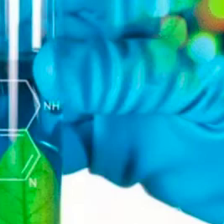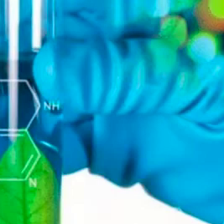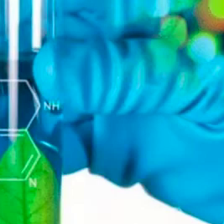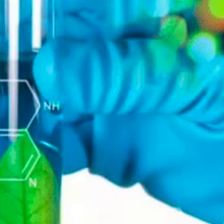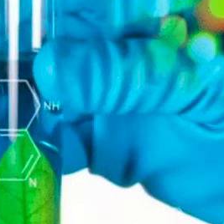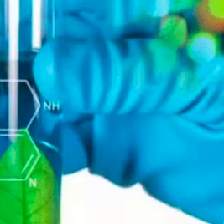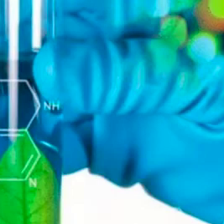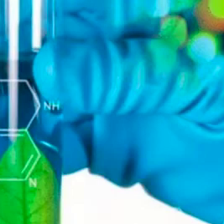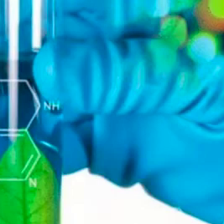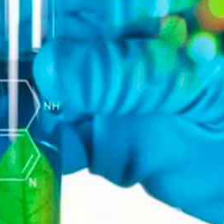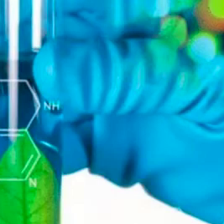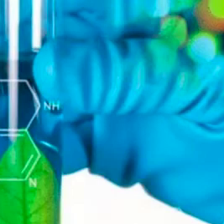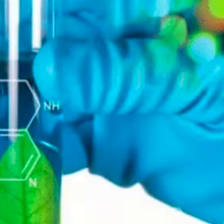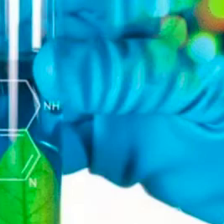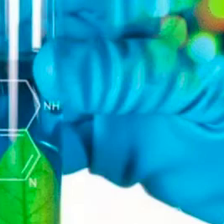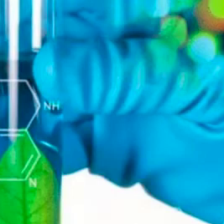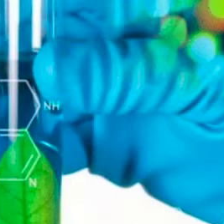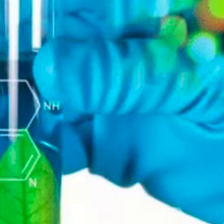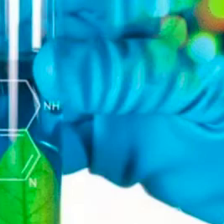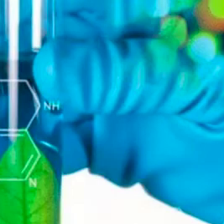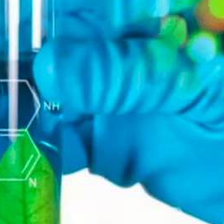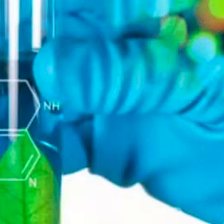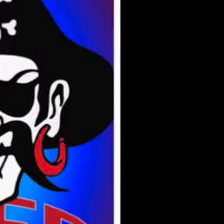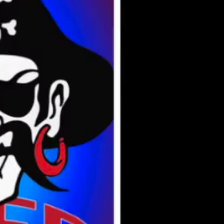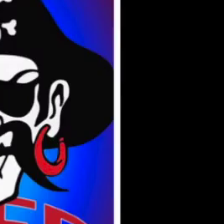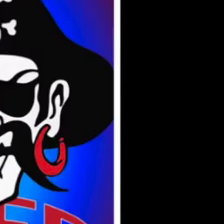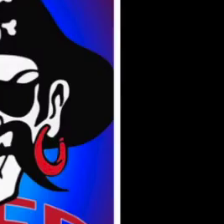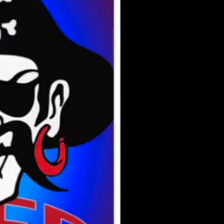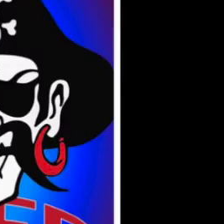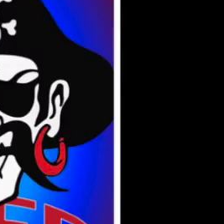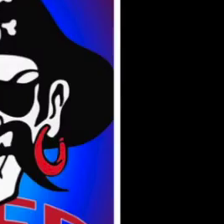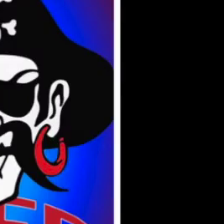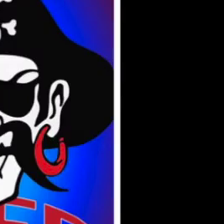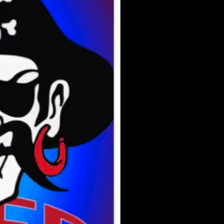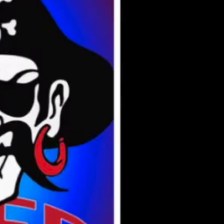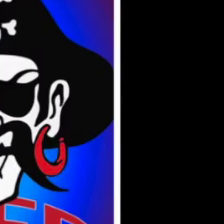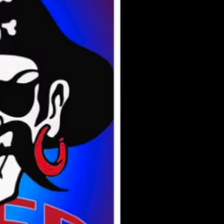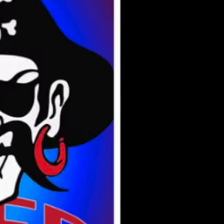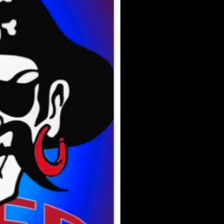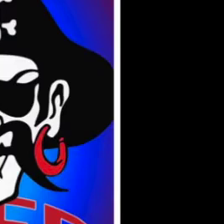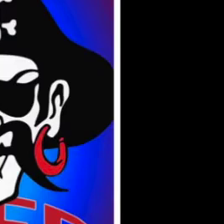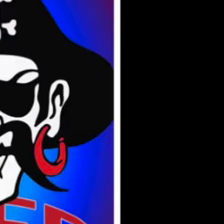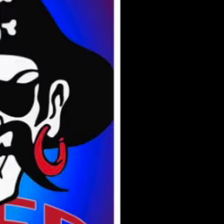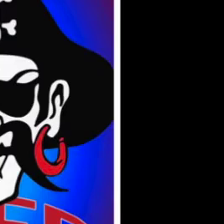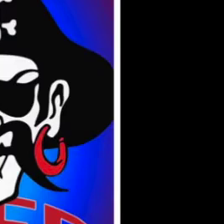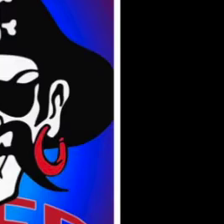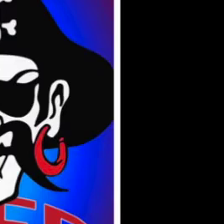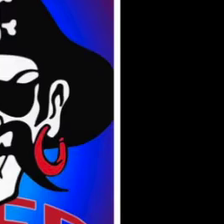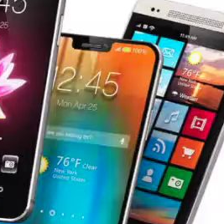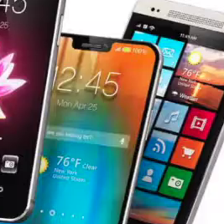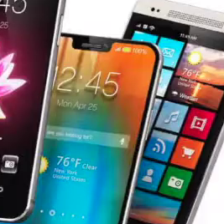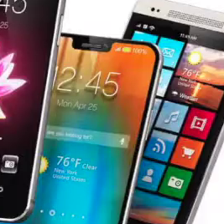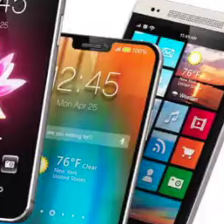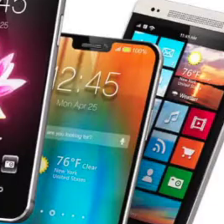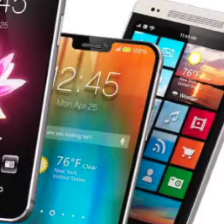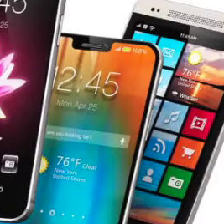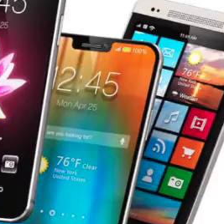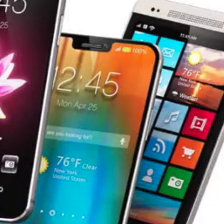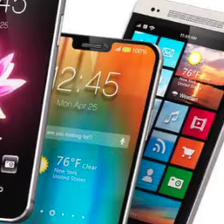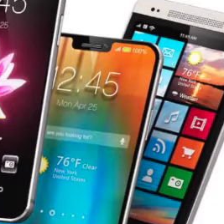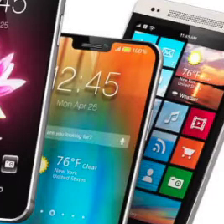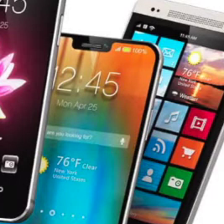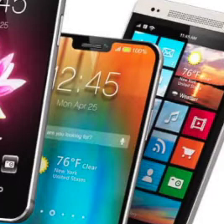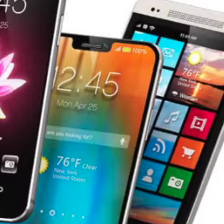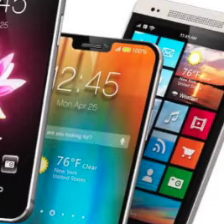biotechnology, the next iteration of the cloud, streaming, podcasts, touchscreen technology, and of course,